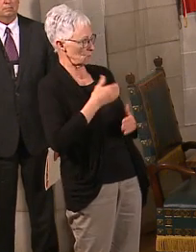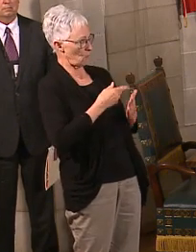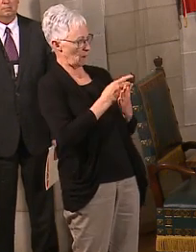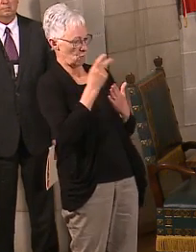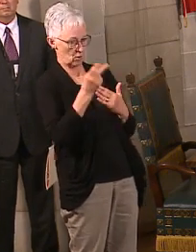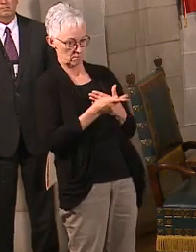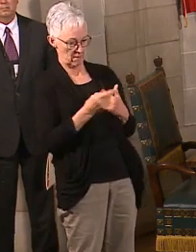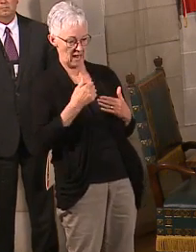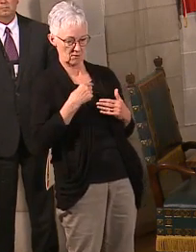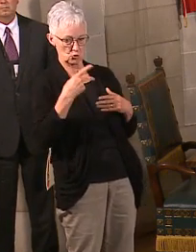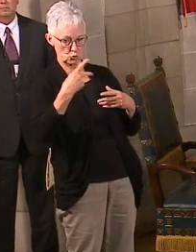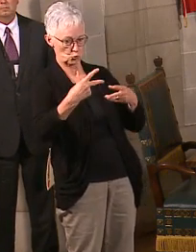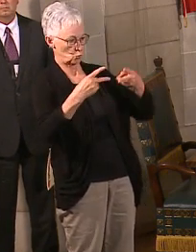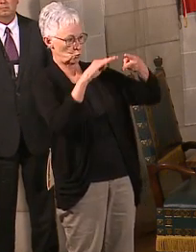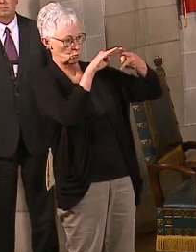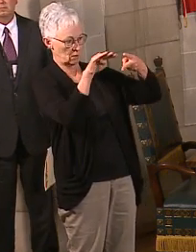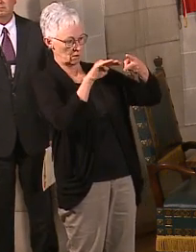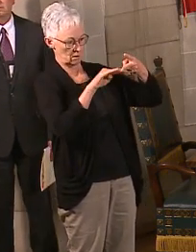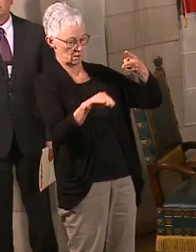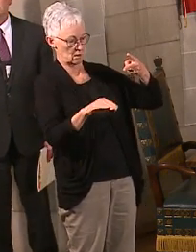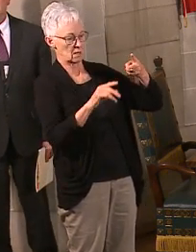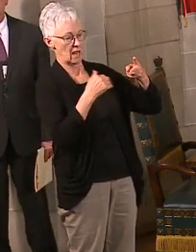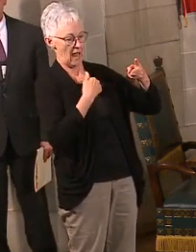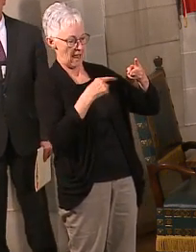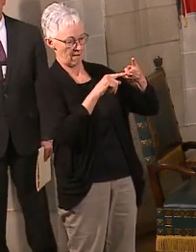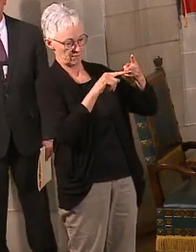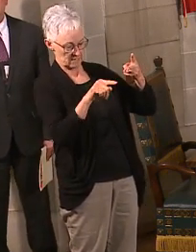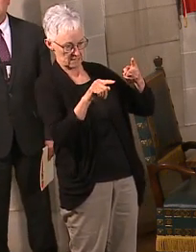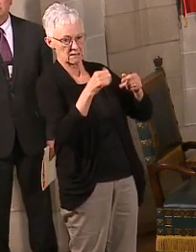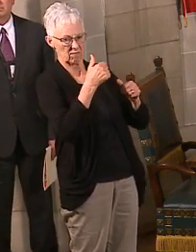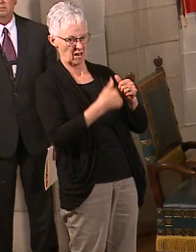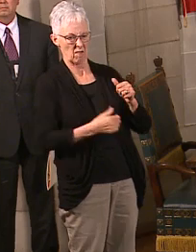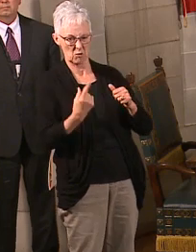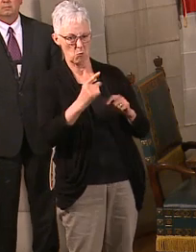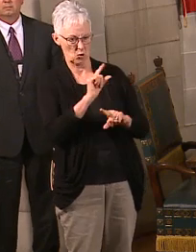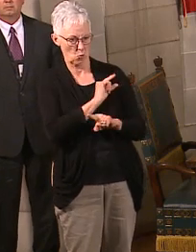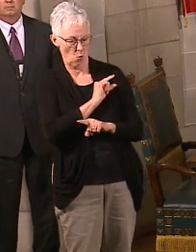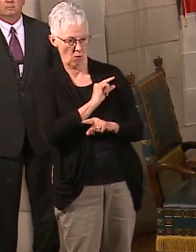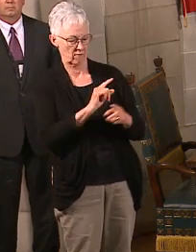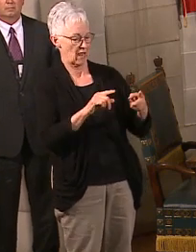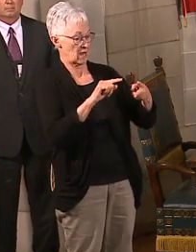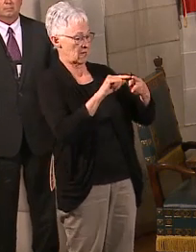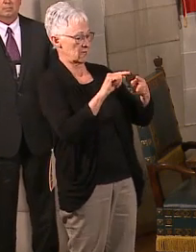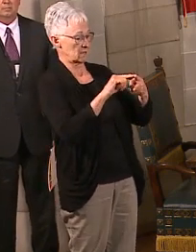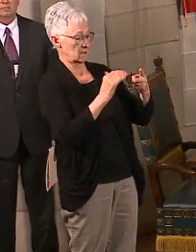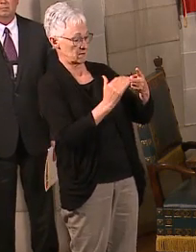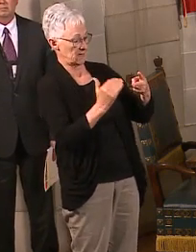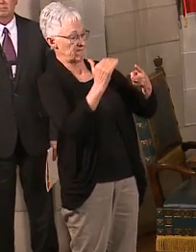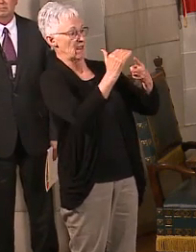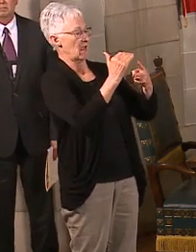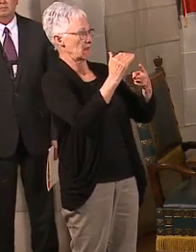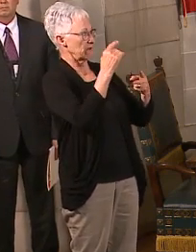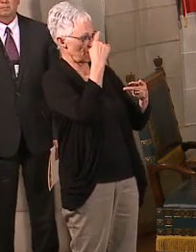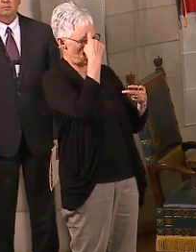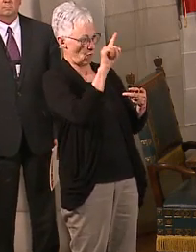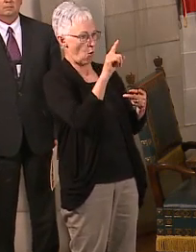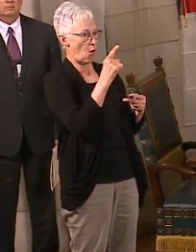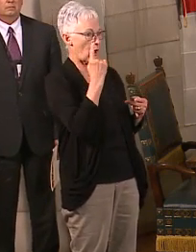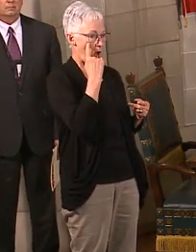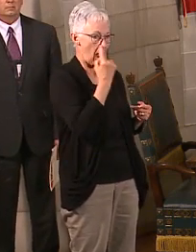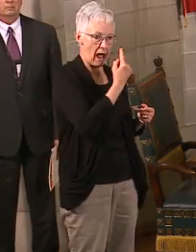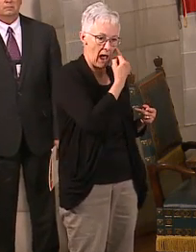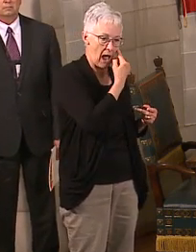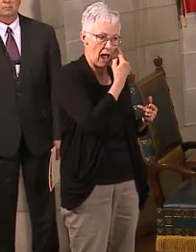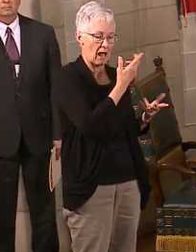the basic tier, and then the prime tier, which is additional coverages such as eye, dental, and over-the-counter